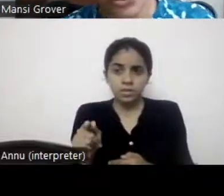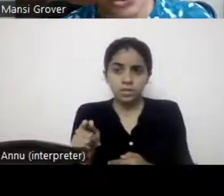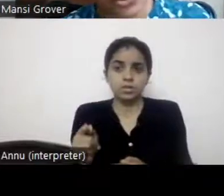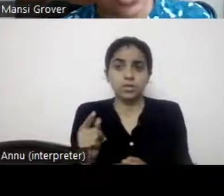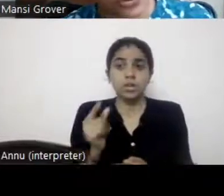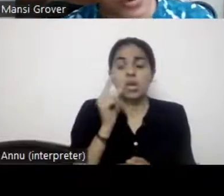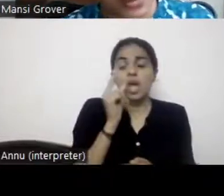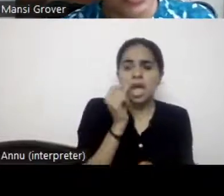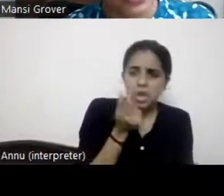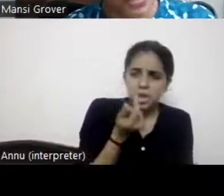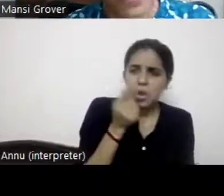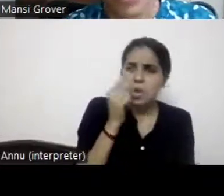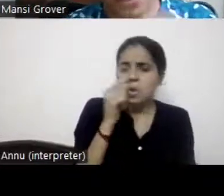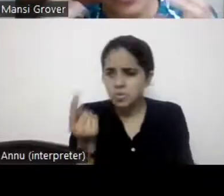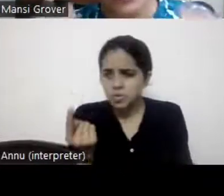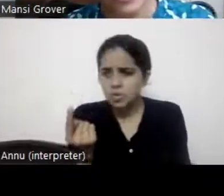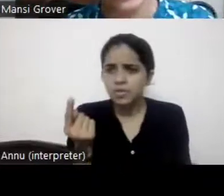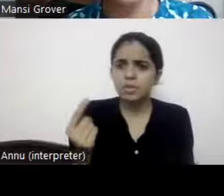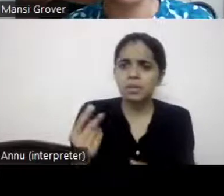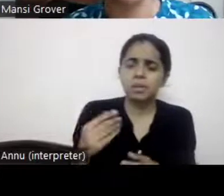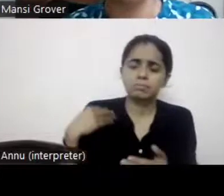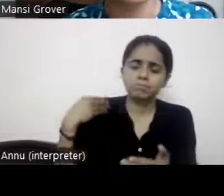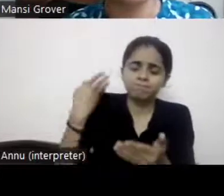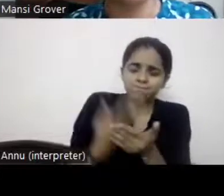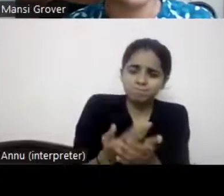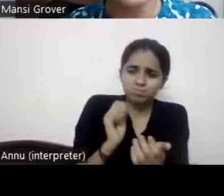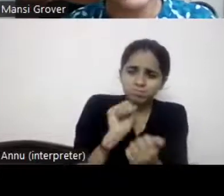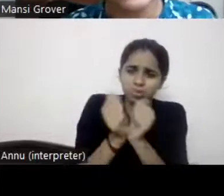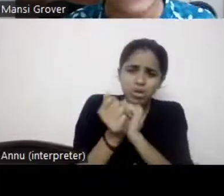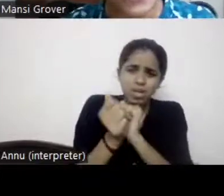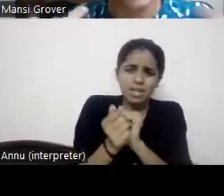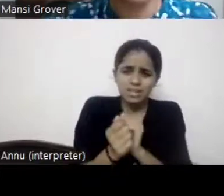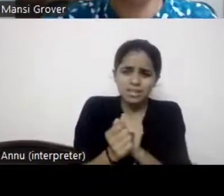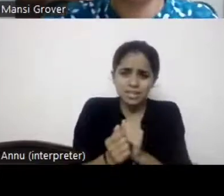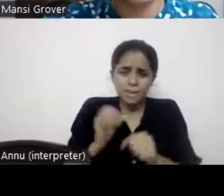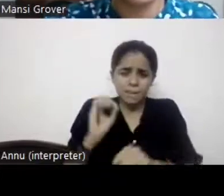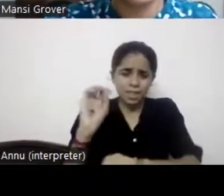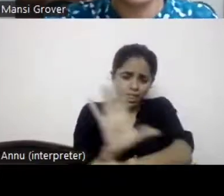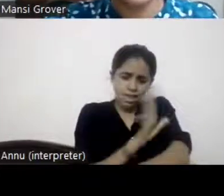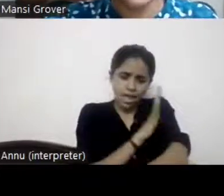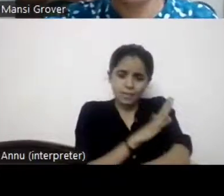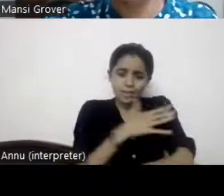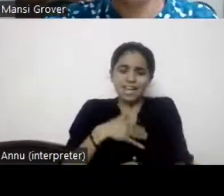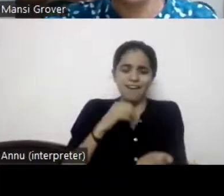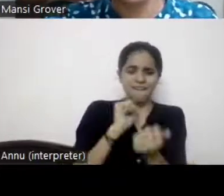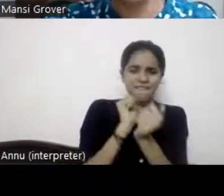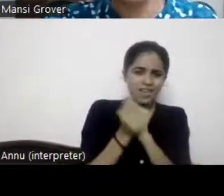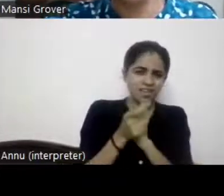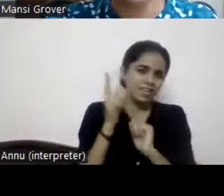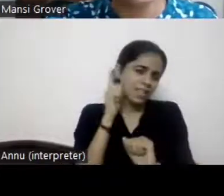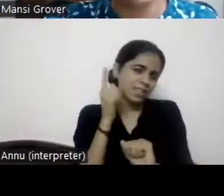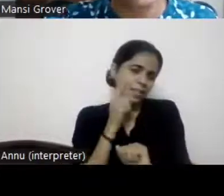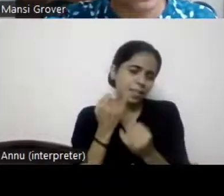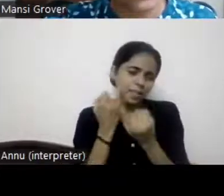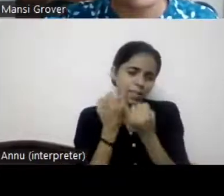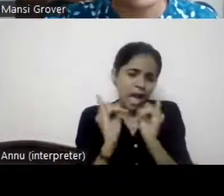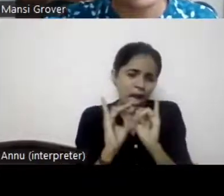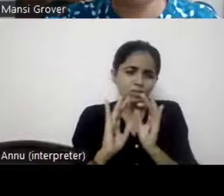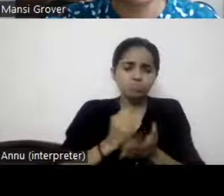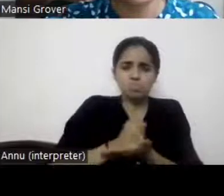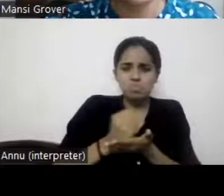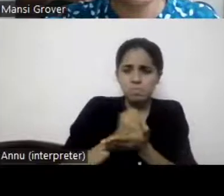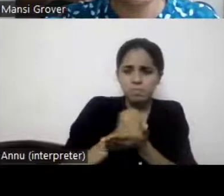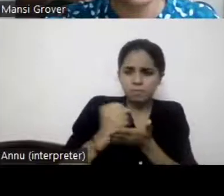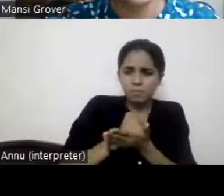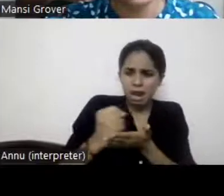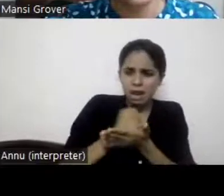he or she, coming out as, as an inspirational figure, as somebody who is overcompensating